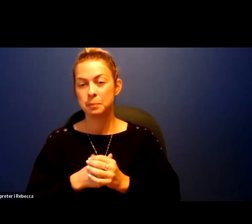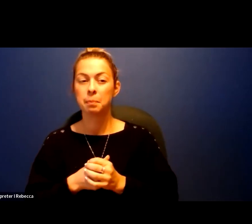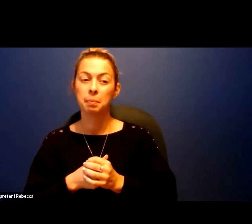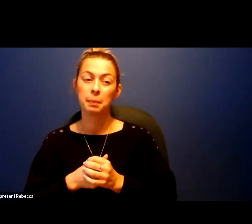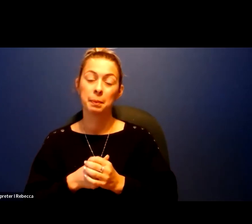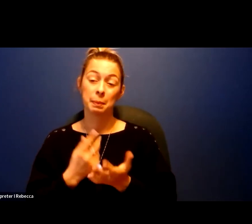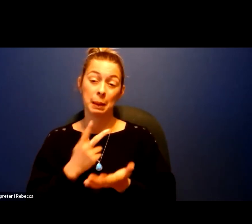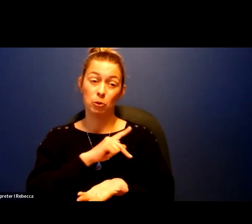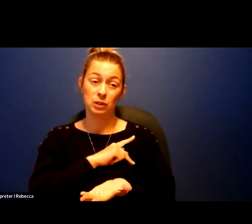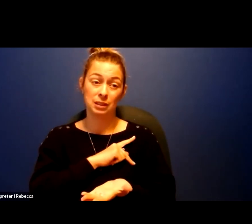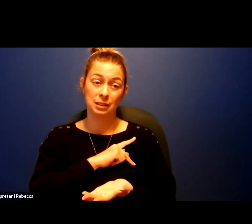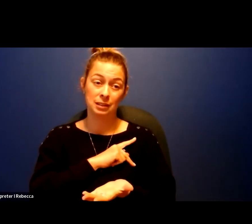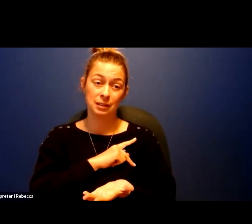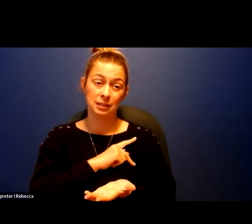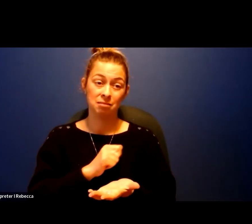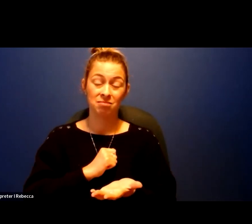think I'm wrong.